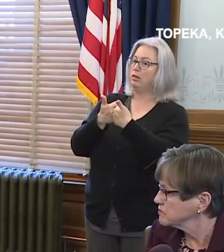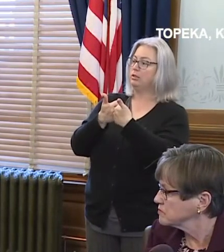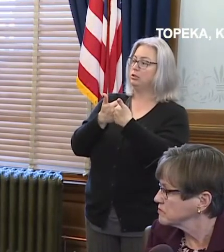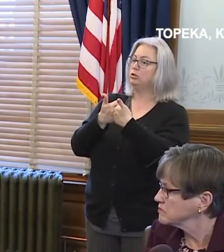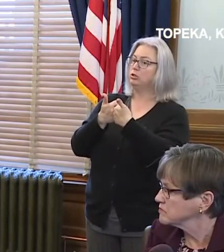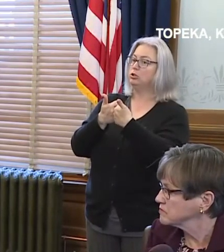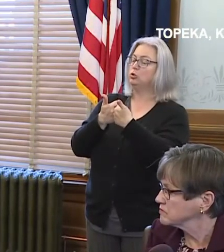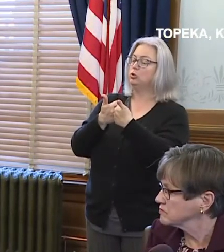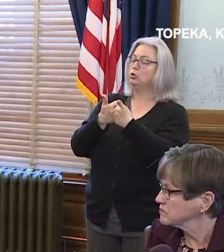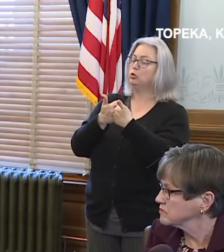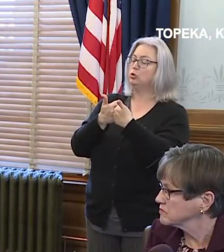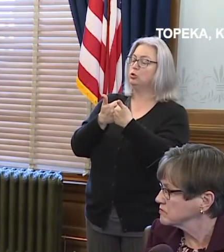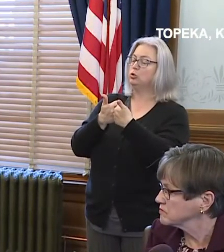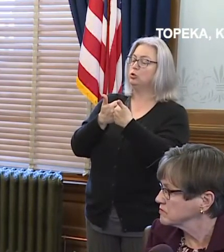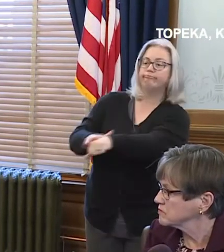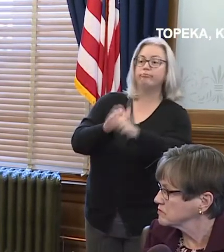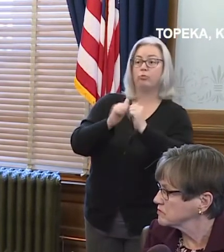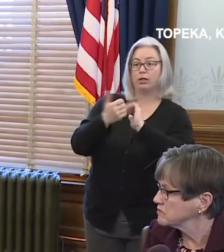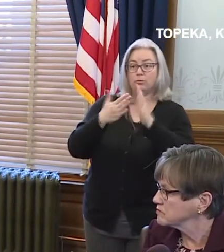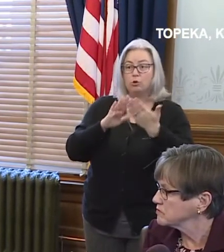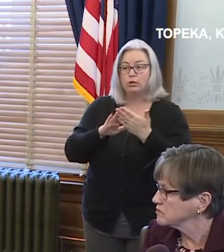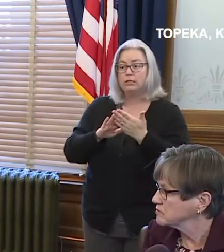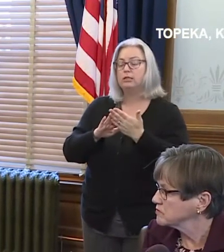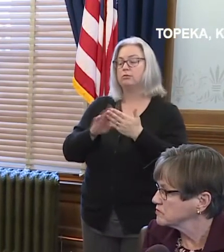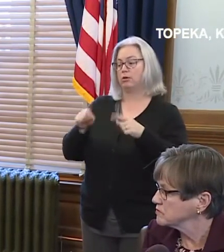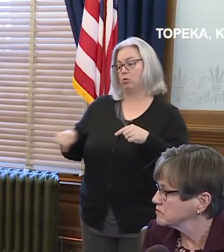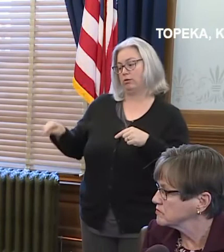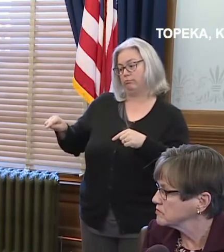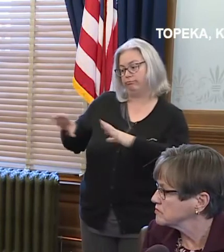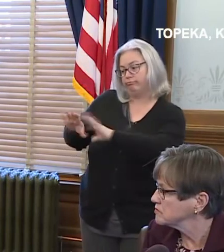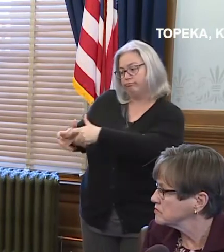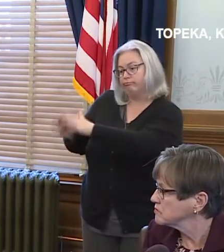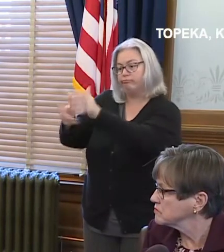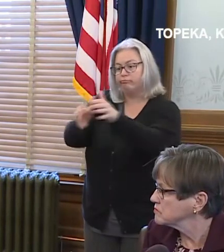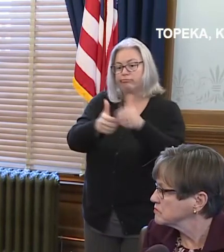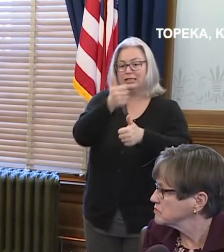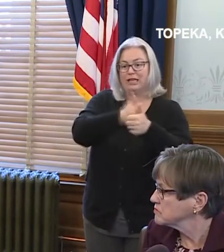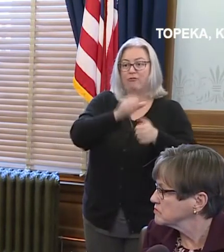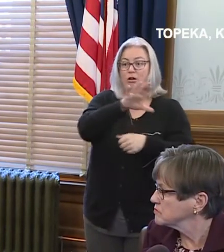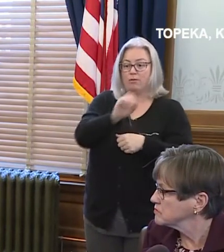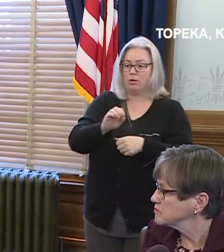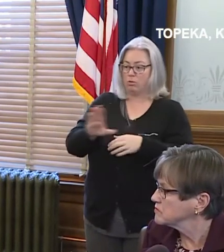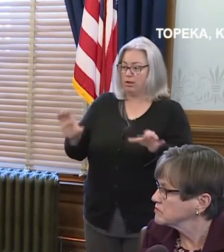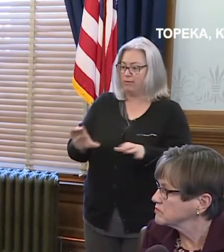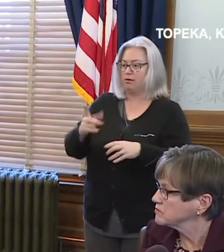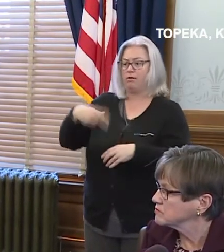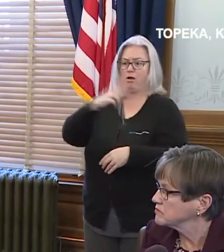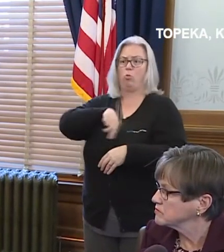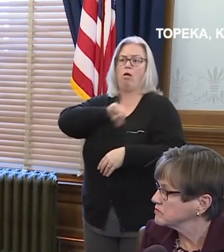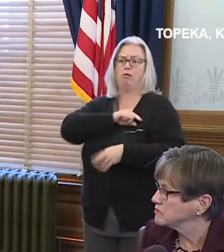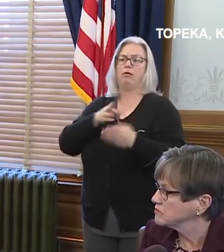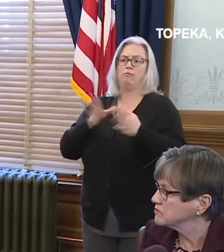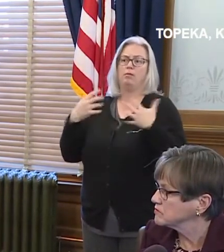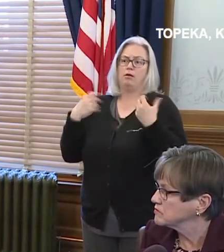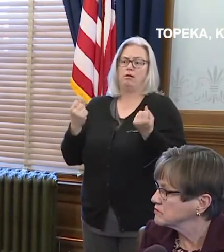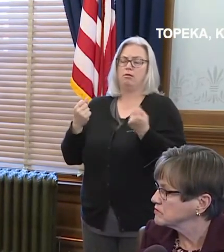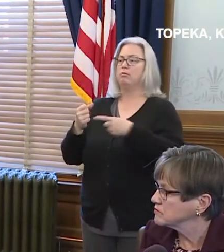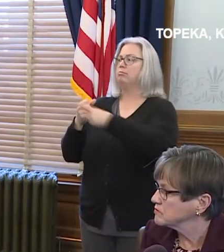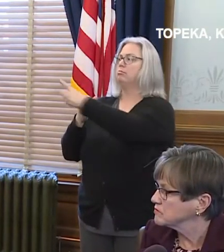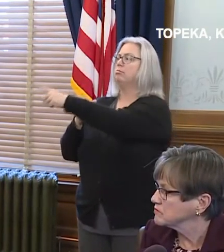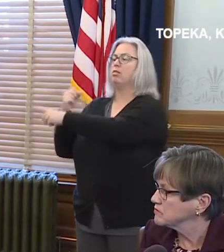community. But I think what they've done in their packing plants has been very high quality public health care. The owners